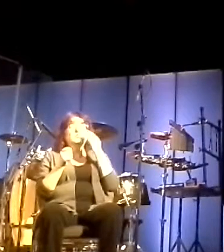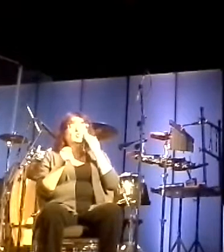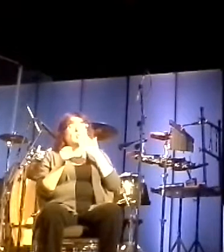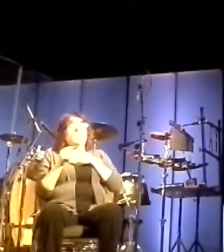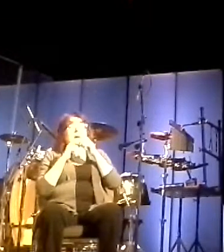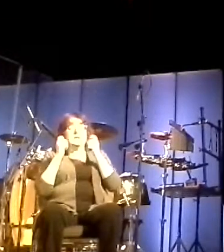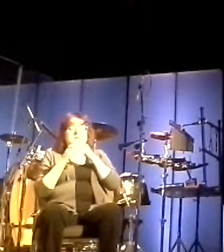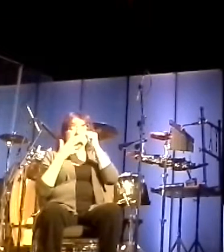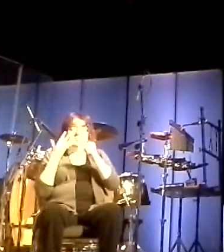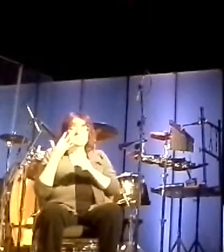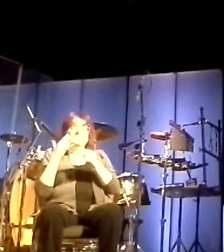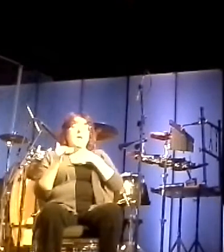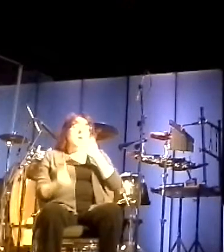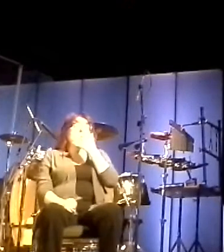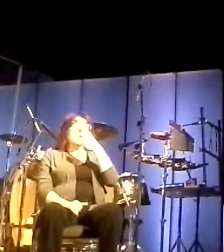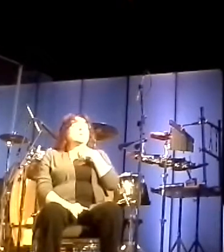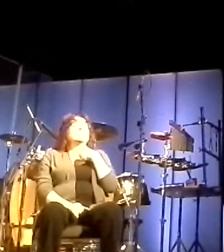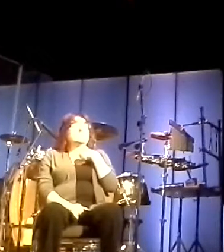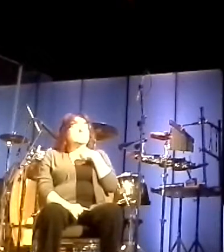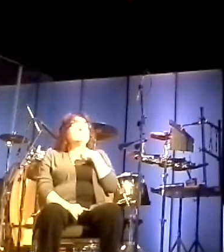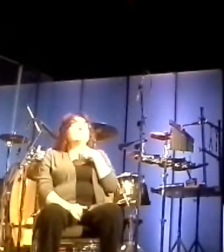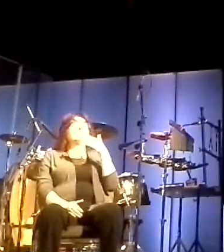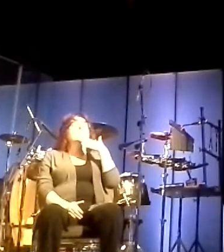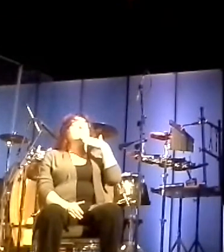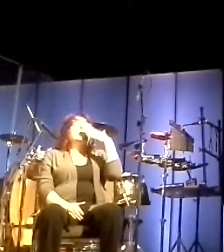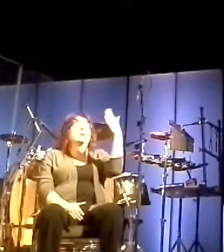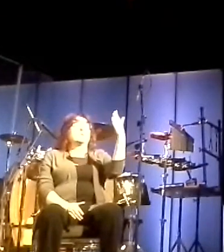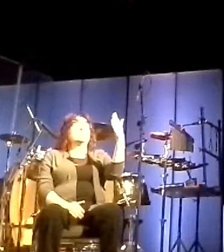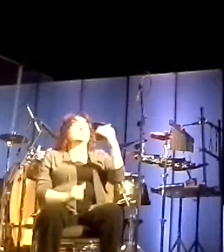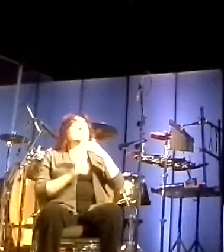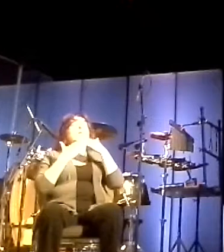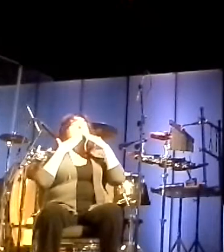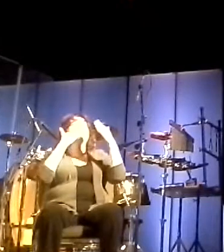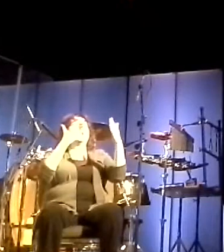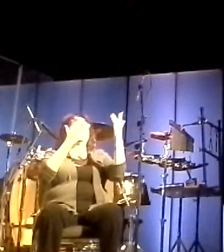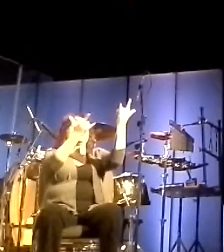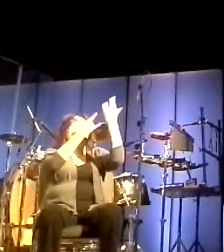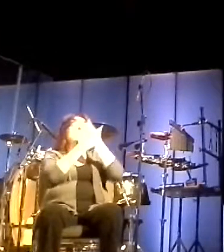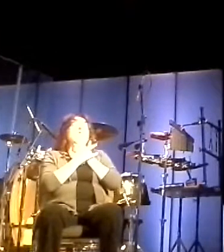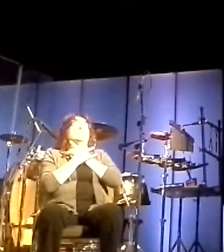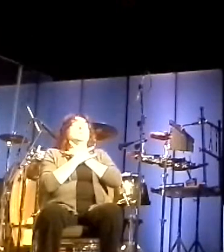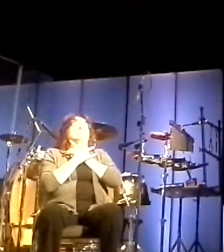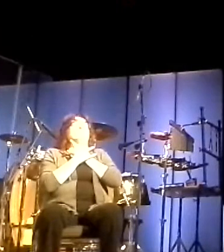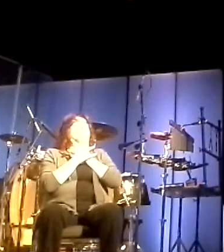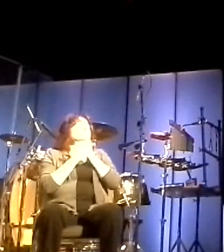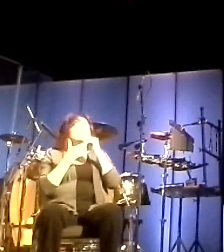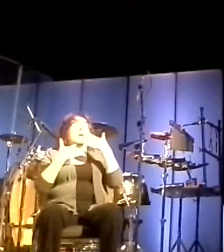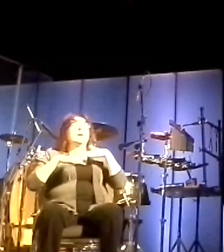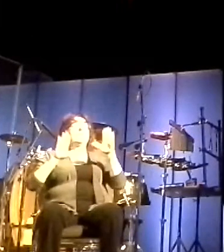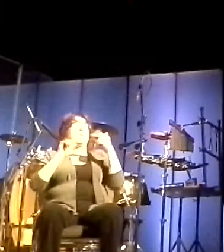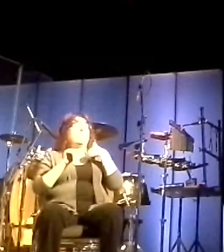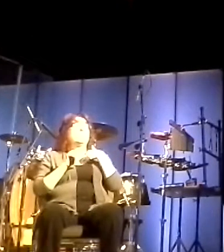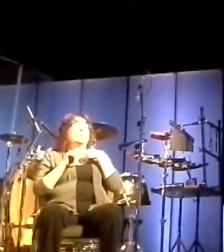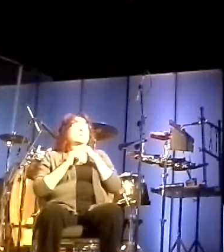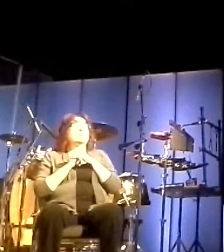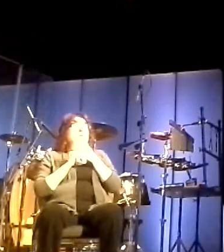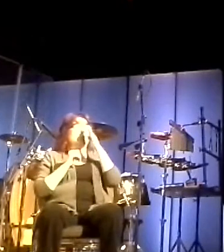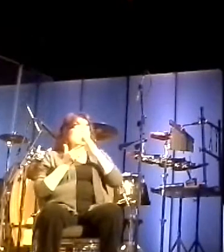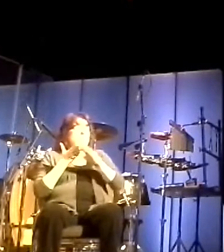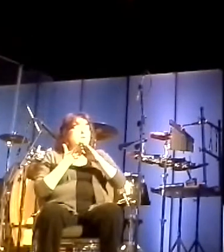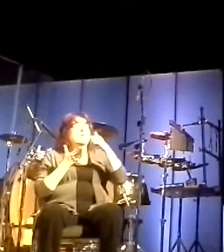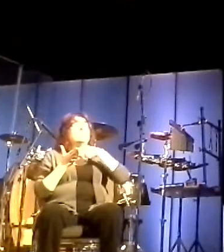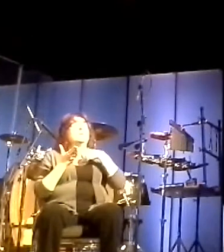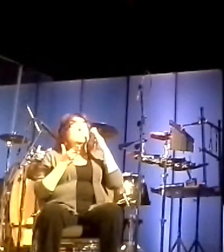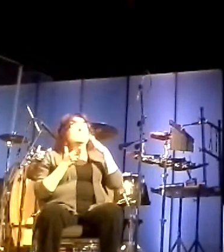is? I've been wrong. Thank you. Thank you that you would love me enough to not give up on me, to forgive